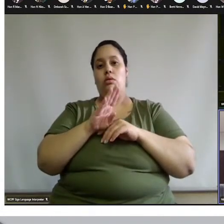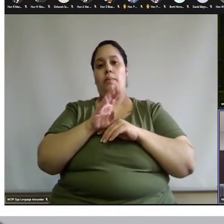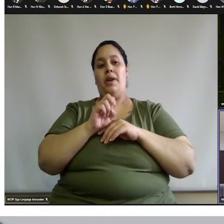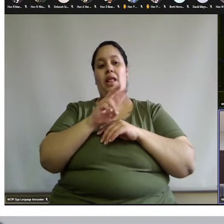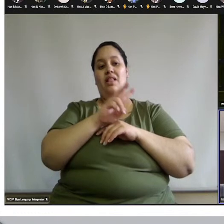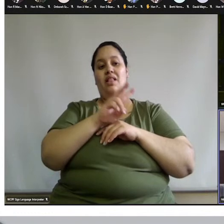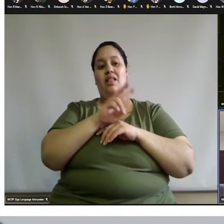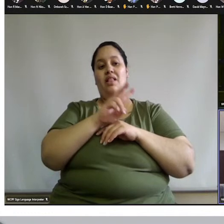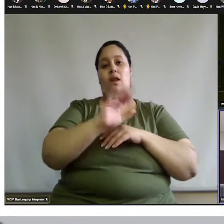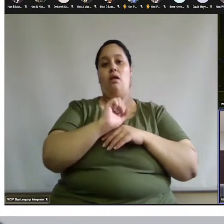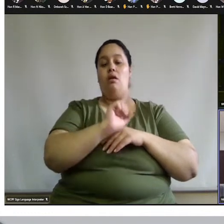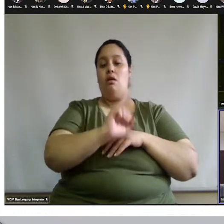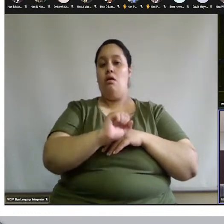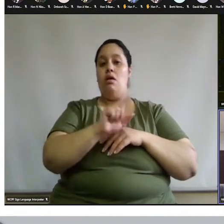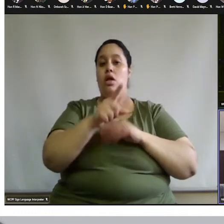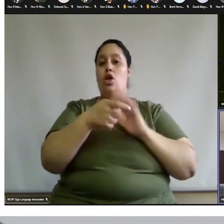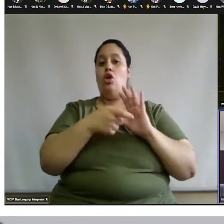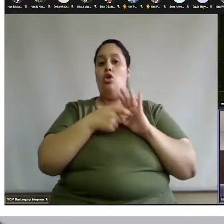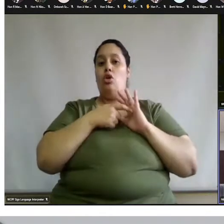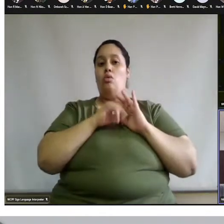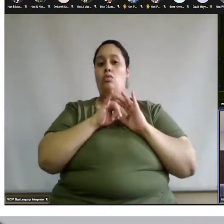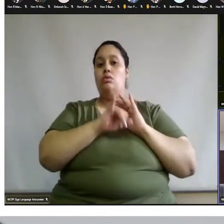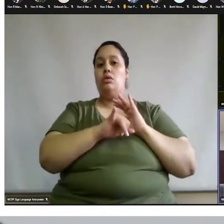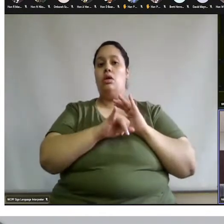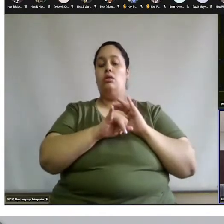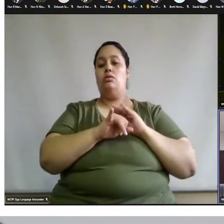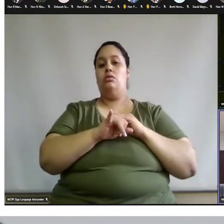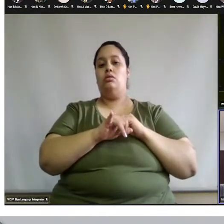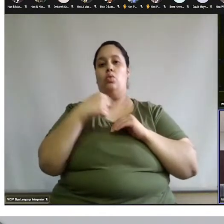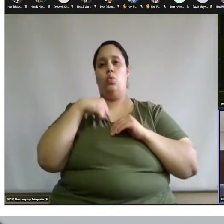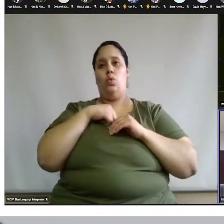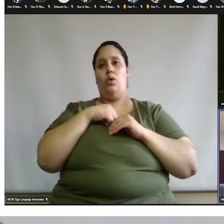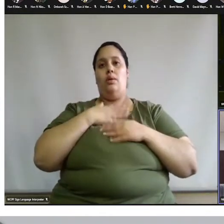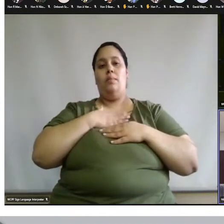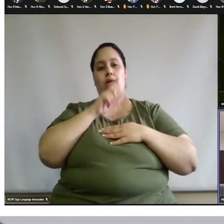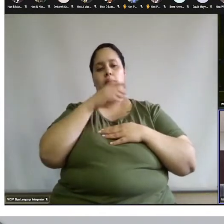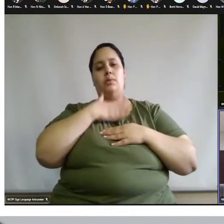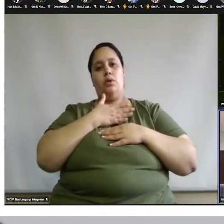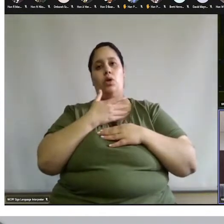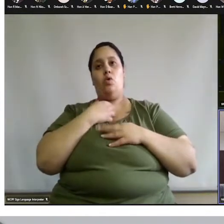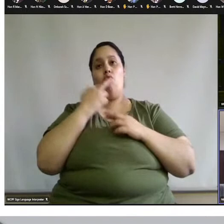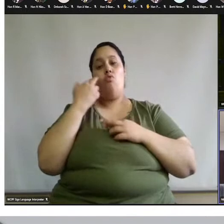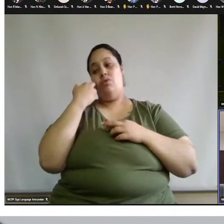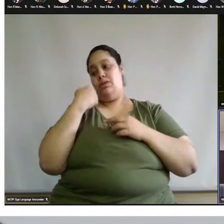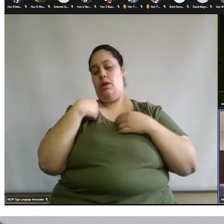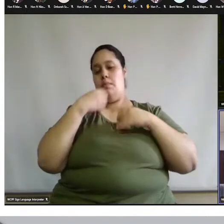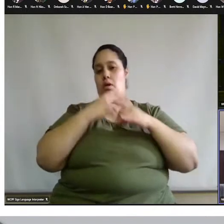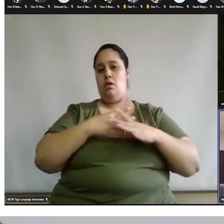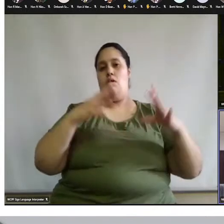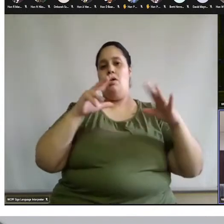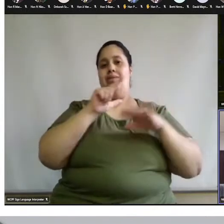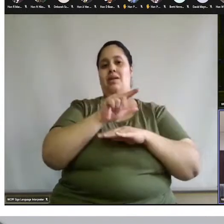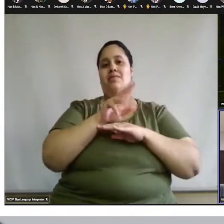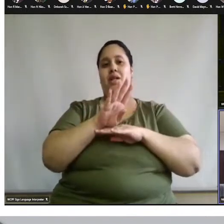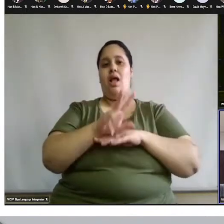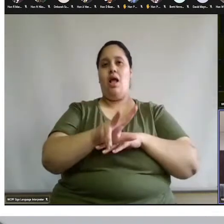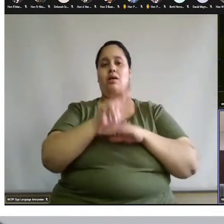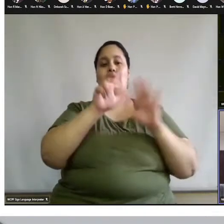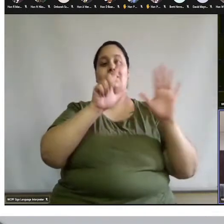area, he would have appreciated that we have completed, and I've recently launched a 78 million